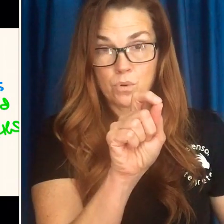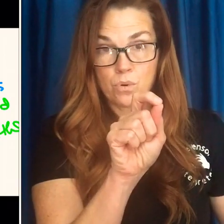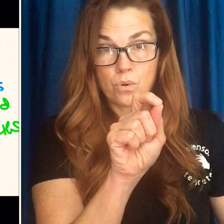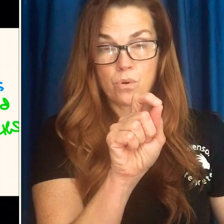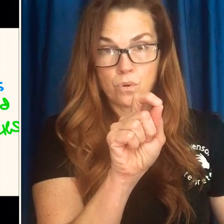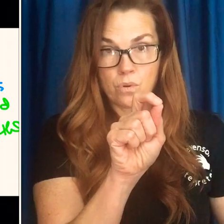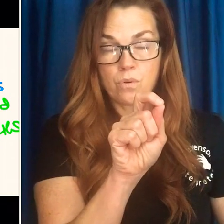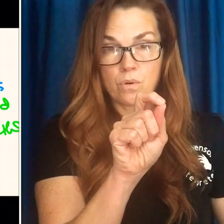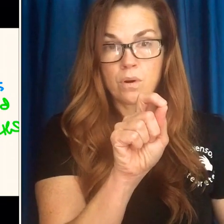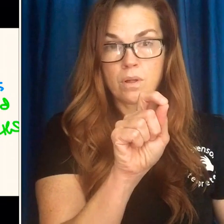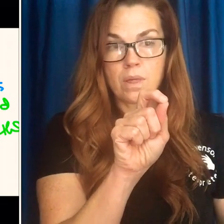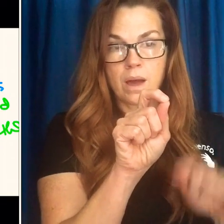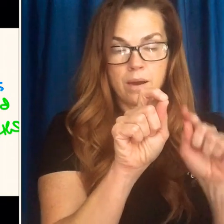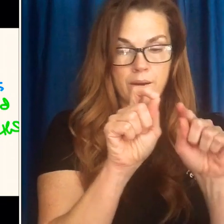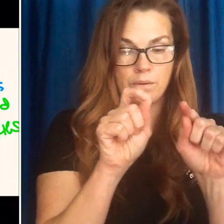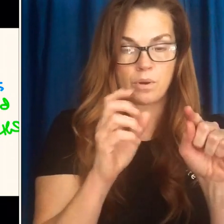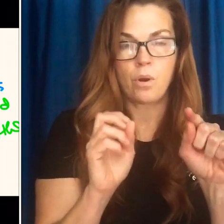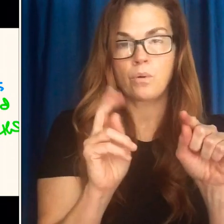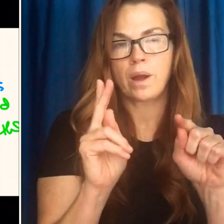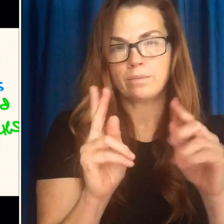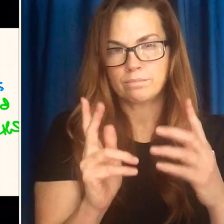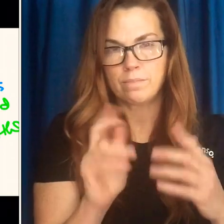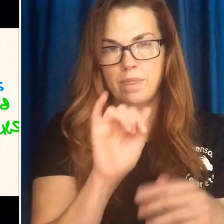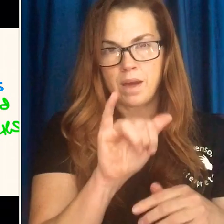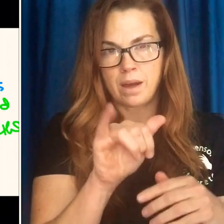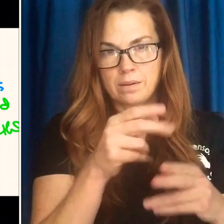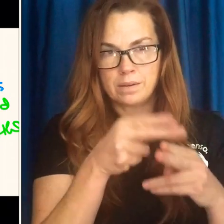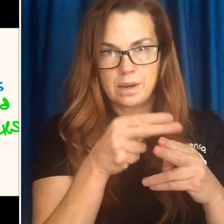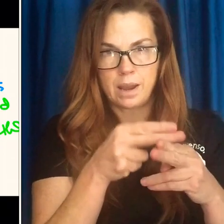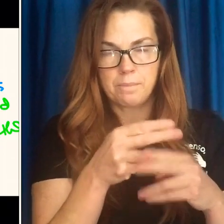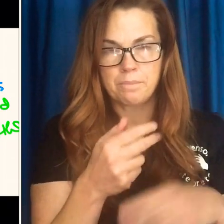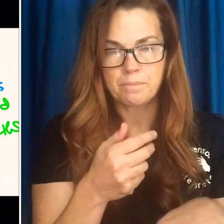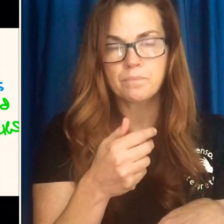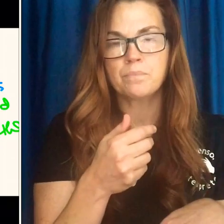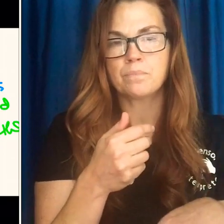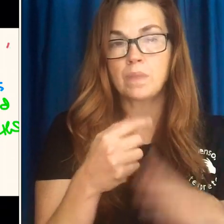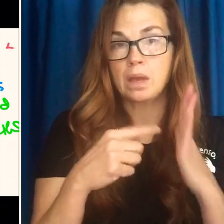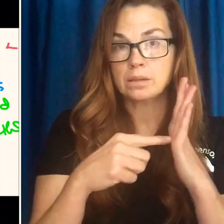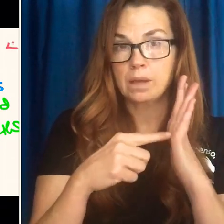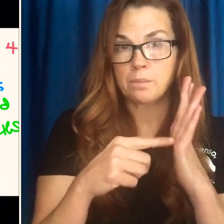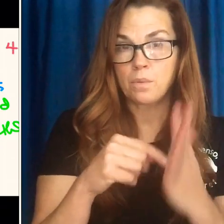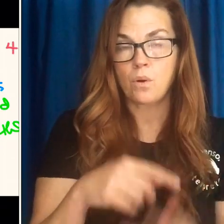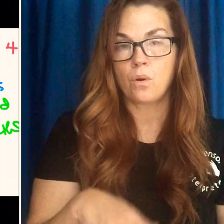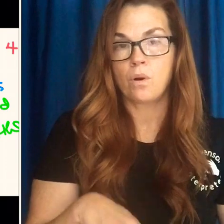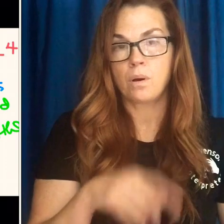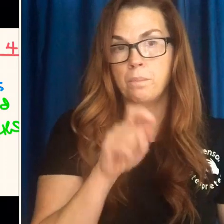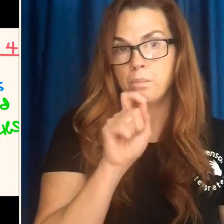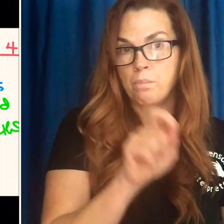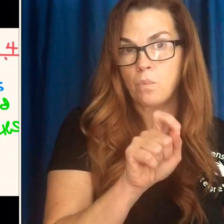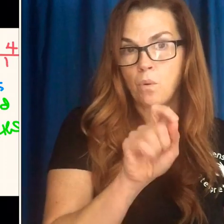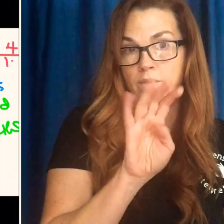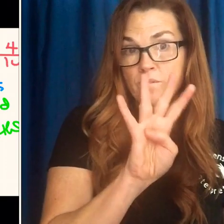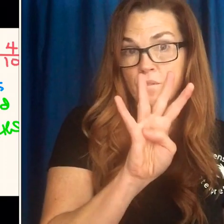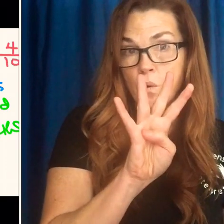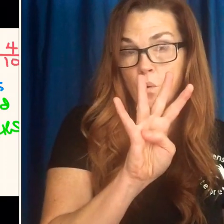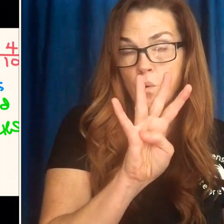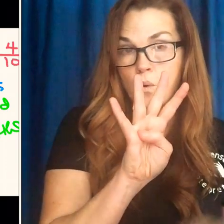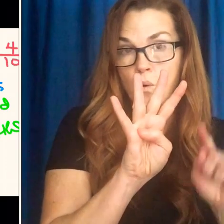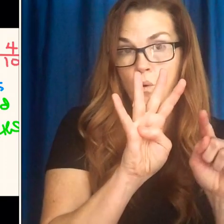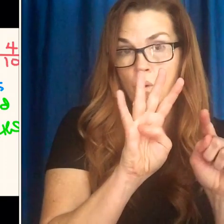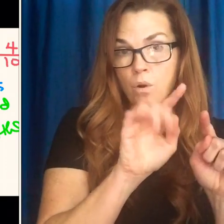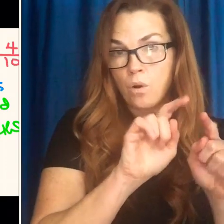fraction. So for example, 4 tenths would be written 4 over